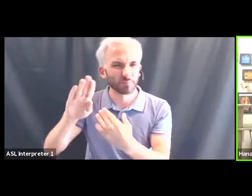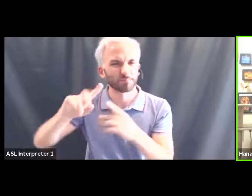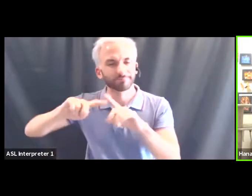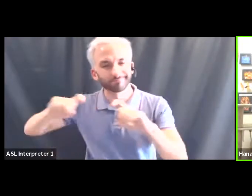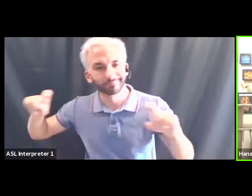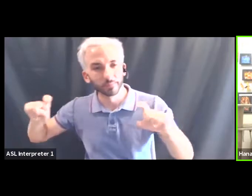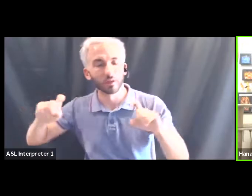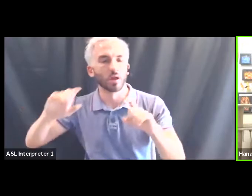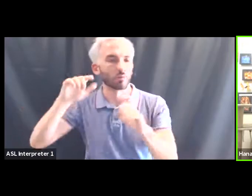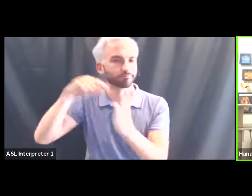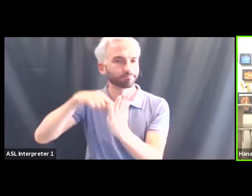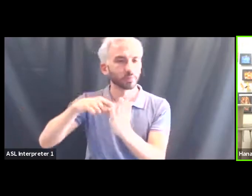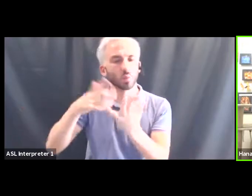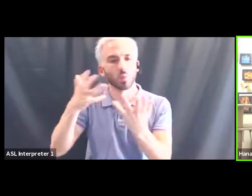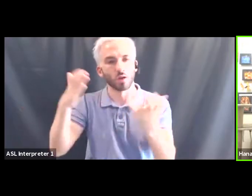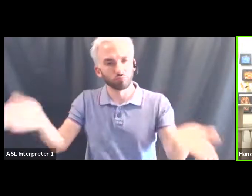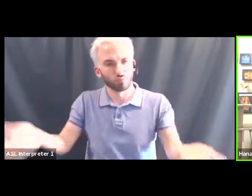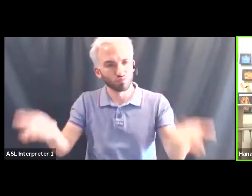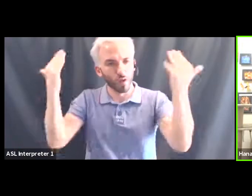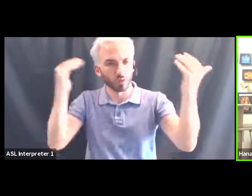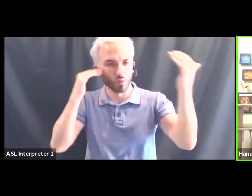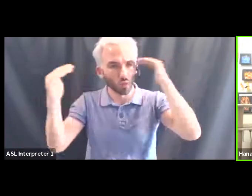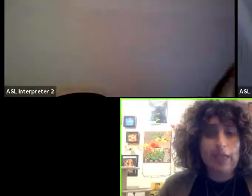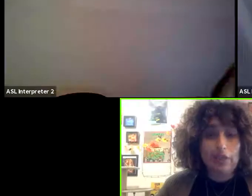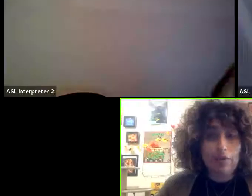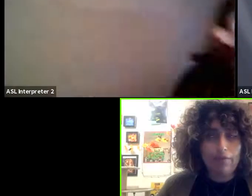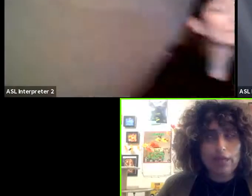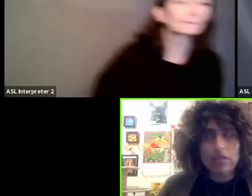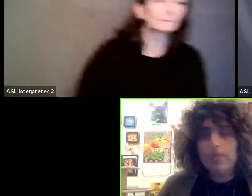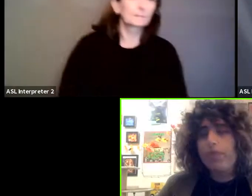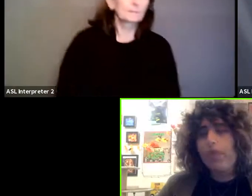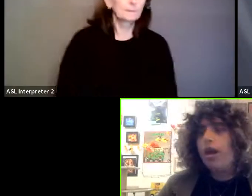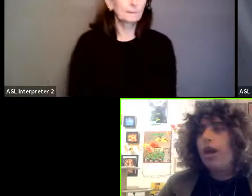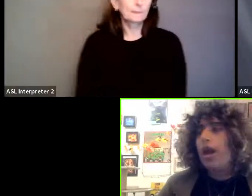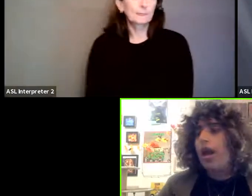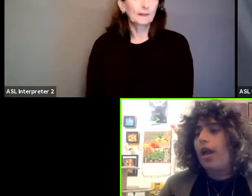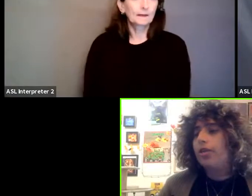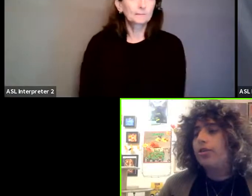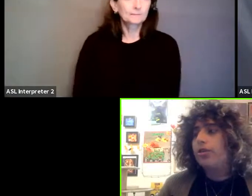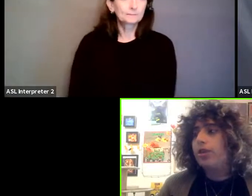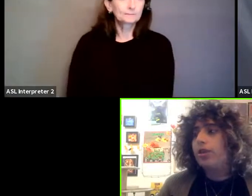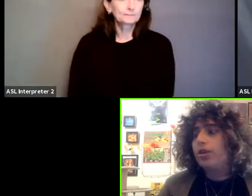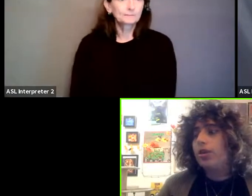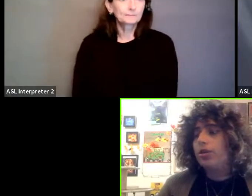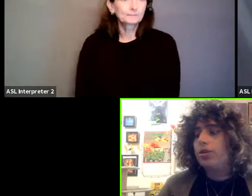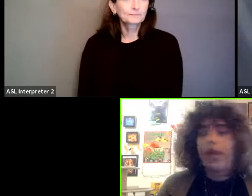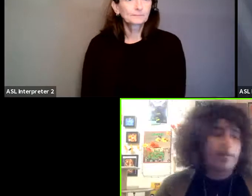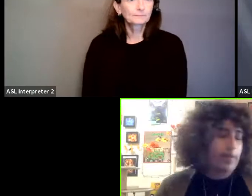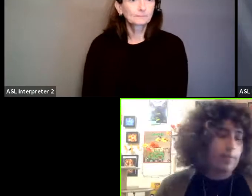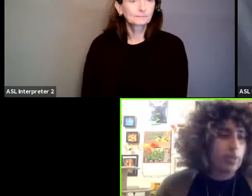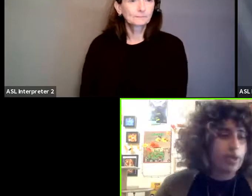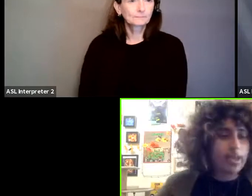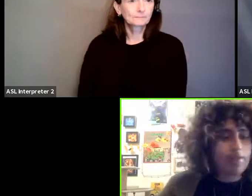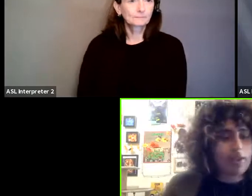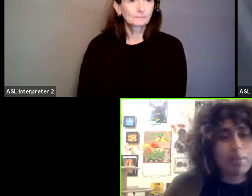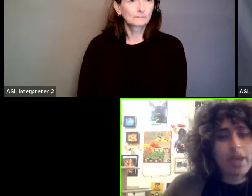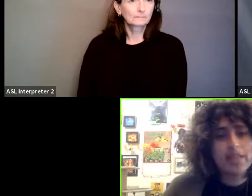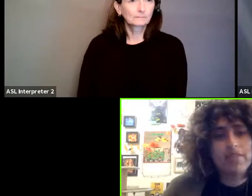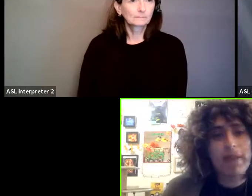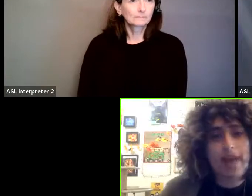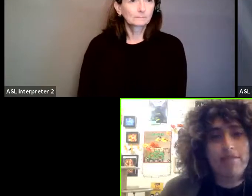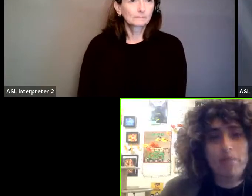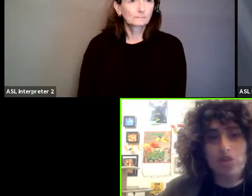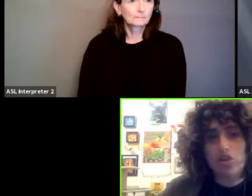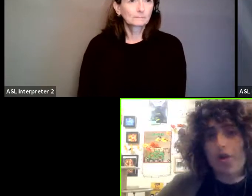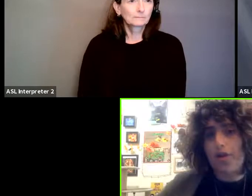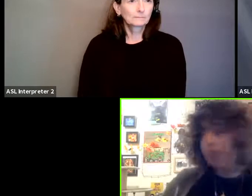and that was going to be fundraising for some of their legal fees. And so I had given a piece